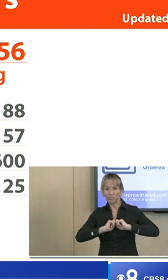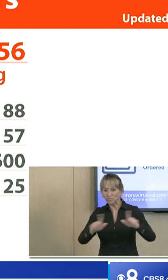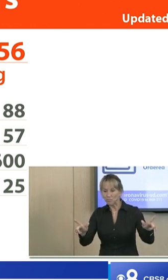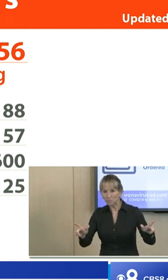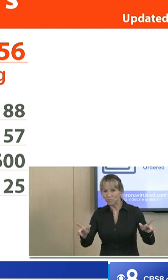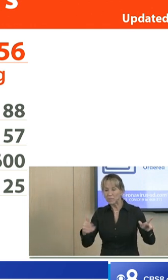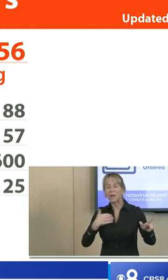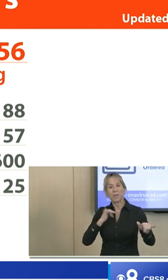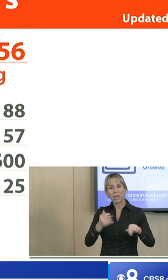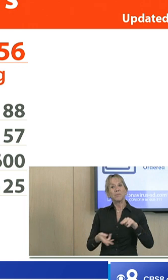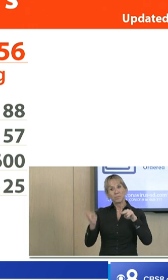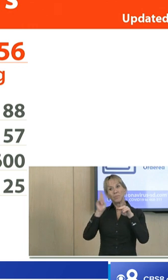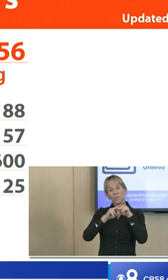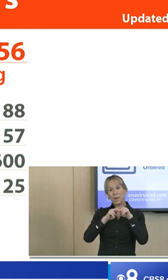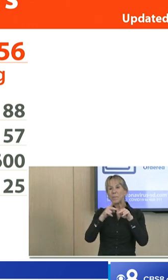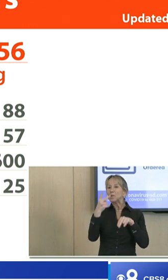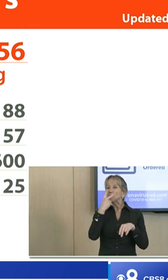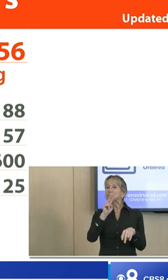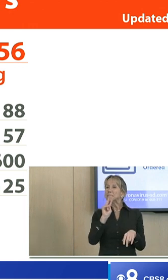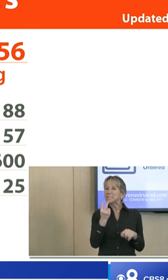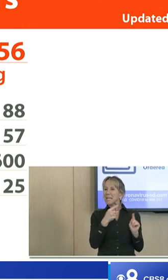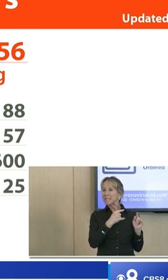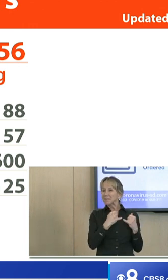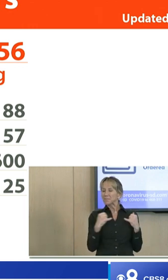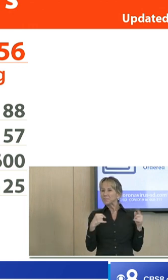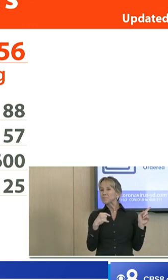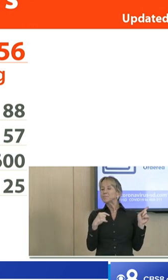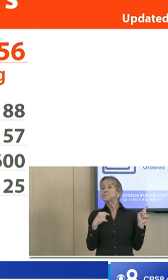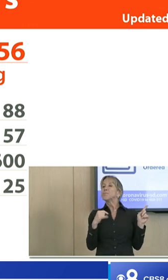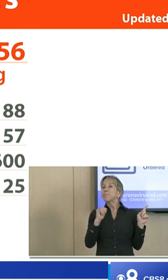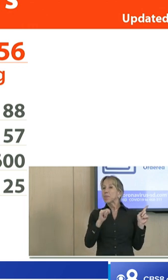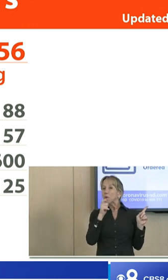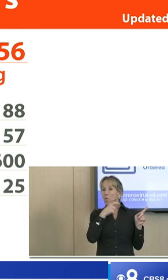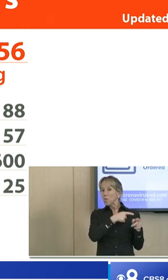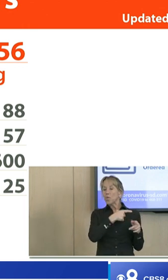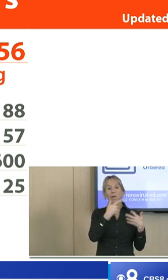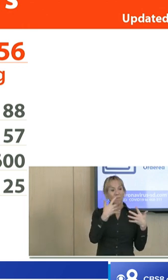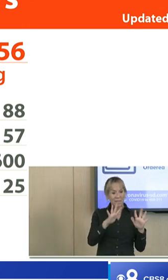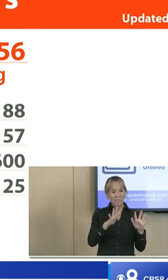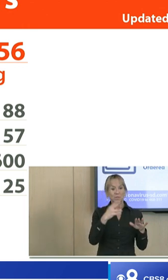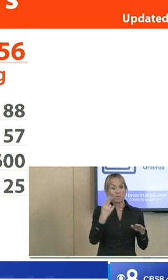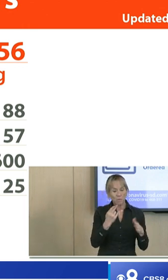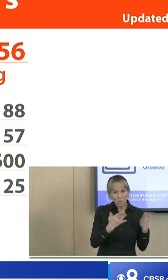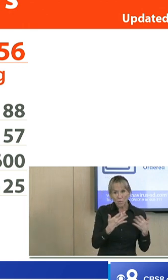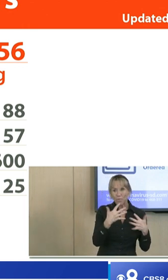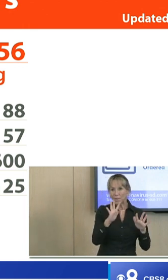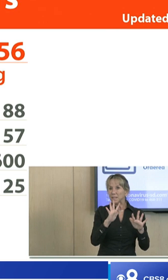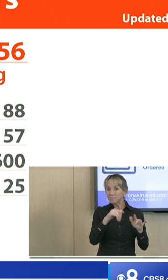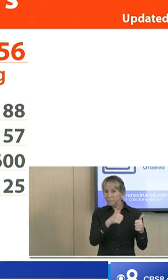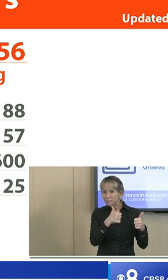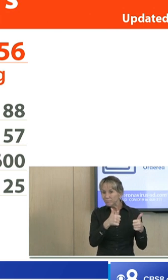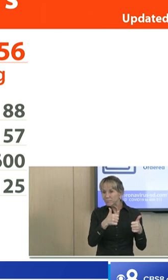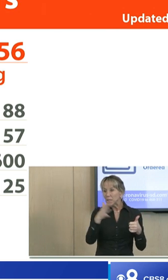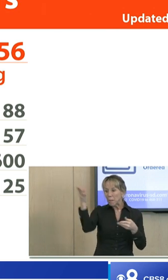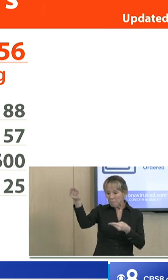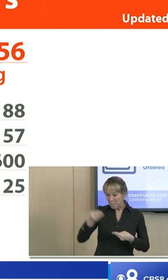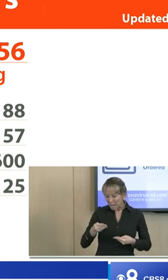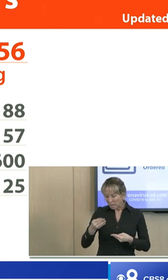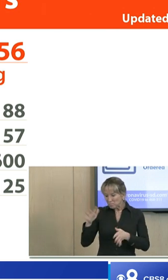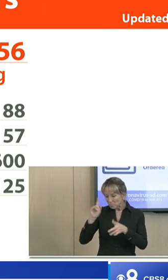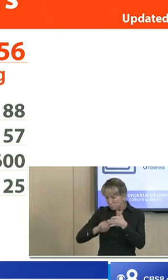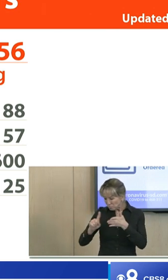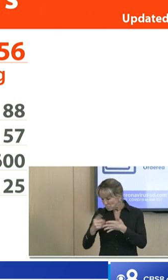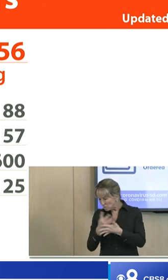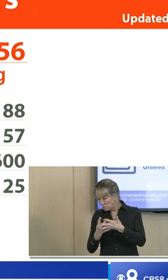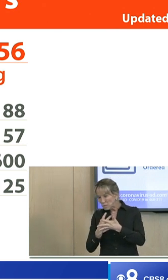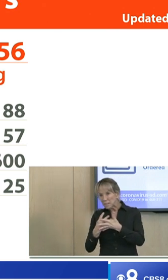is consistent with the second line there, those being surfaced, completing their service, being returned to the county, and ready to deploy. And we continue to